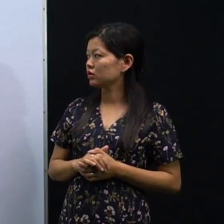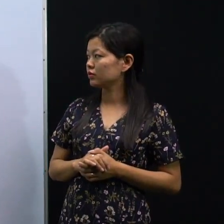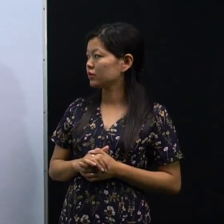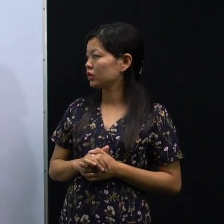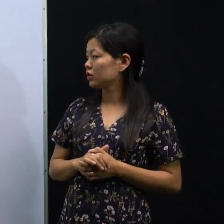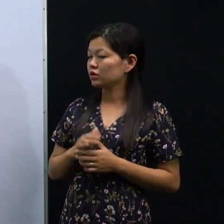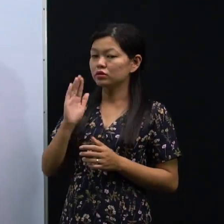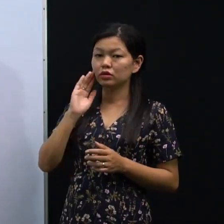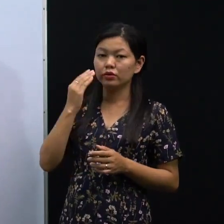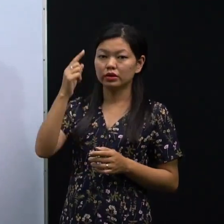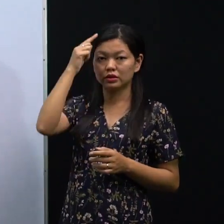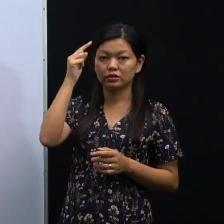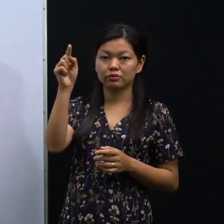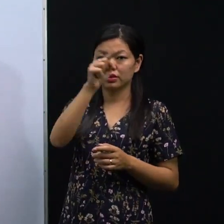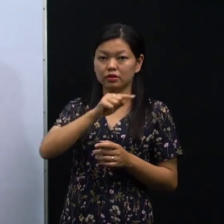energy.